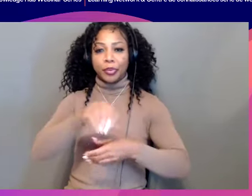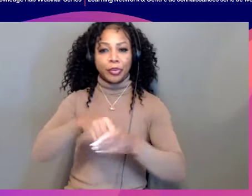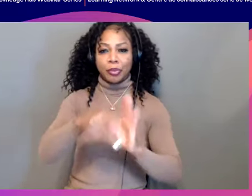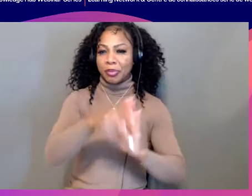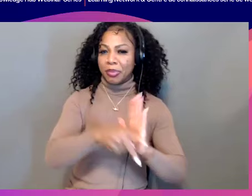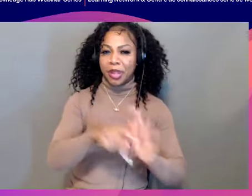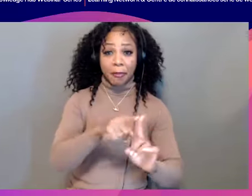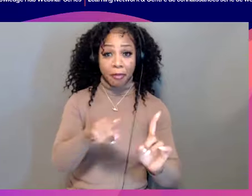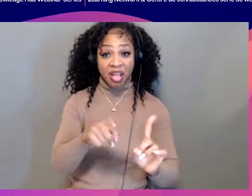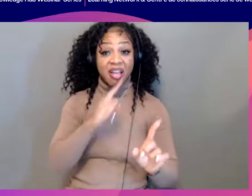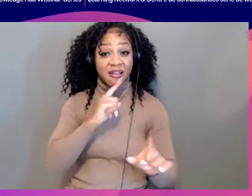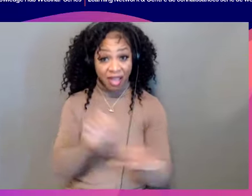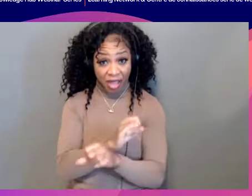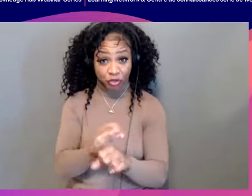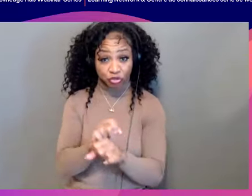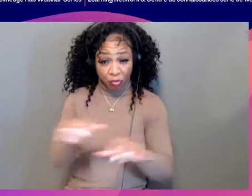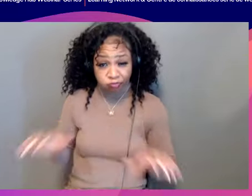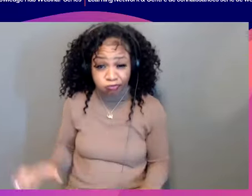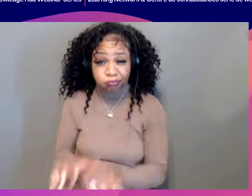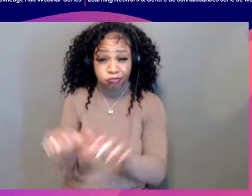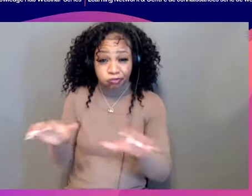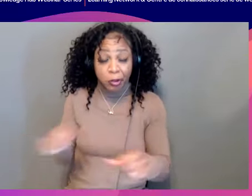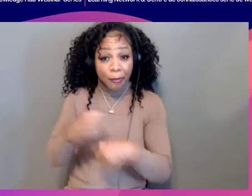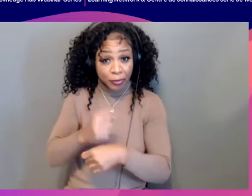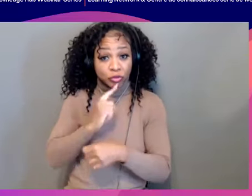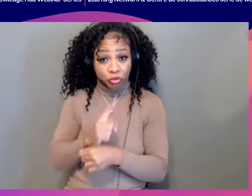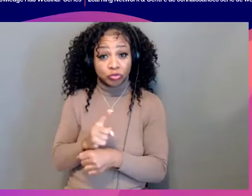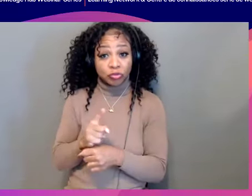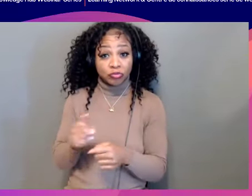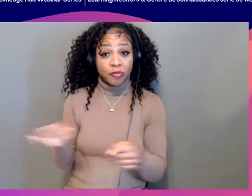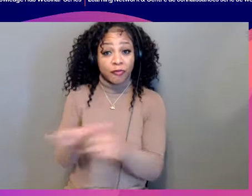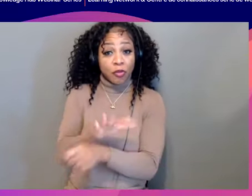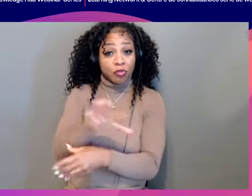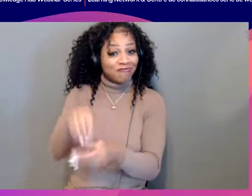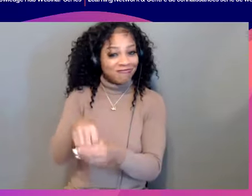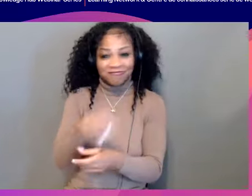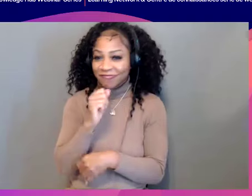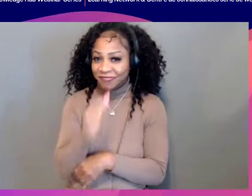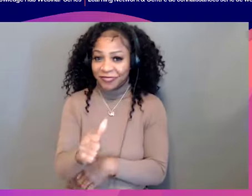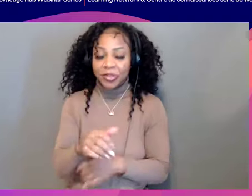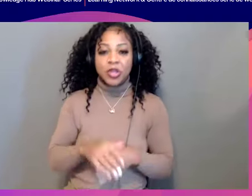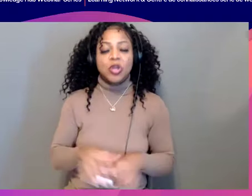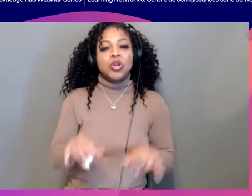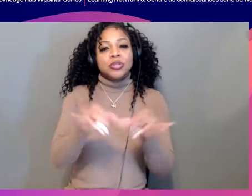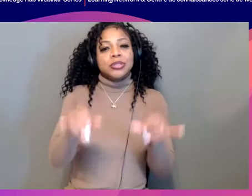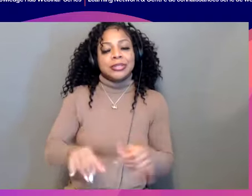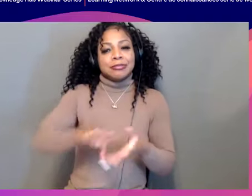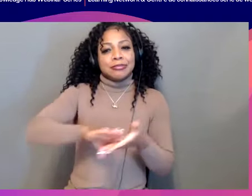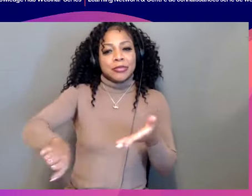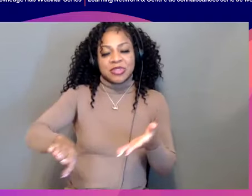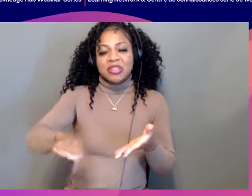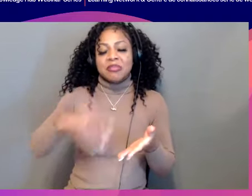work it takes to be inclusive. Cisnormative and heterosexist climates reinforce systematic exclusion of